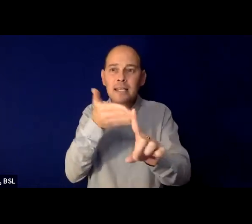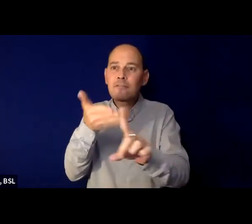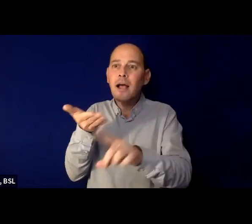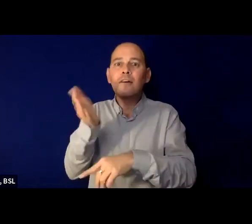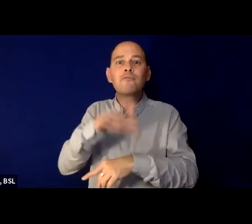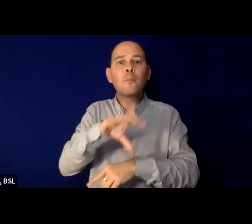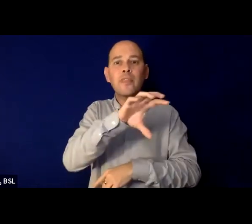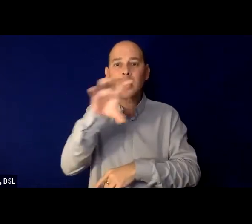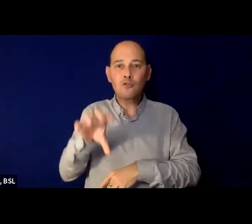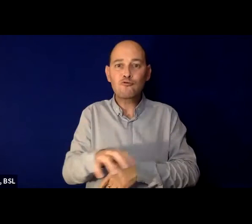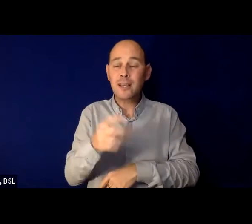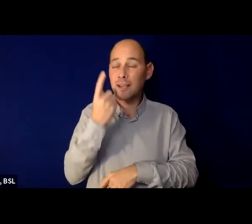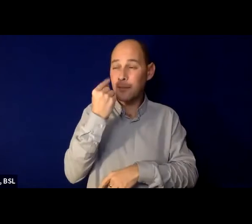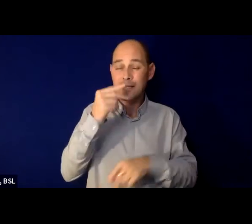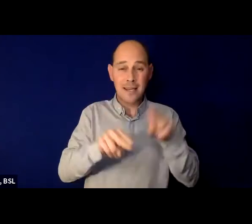assessment.